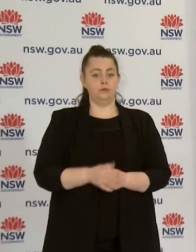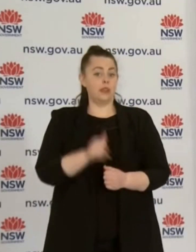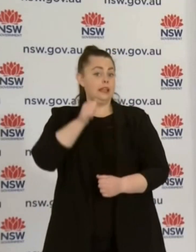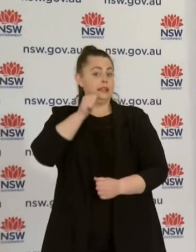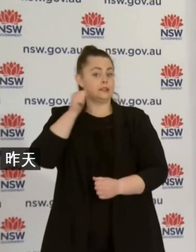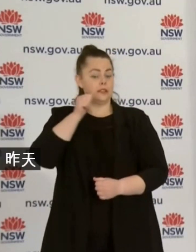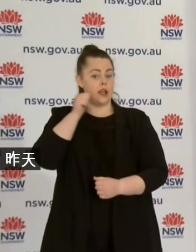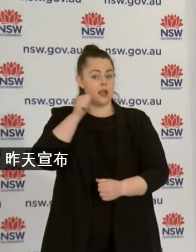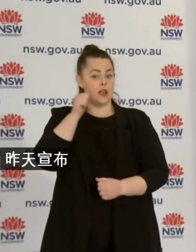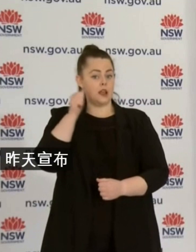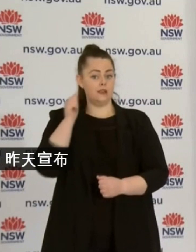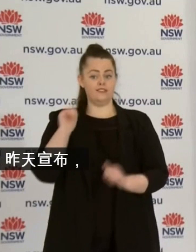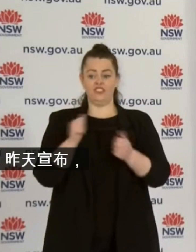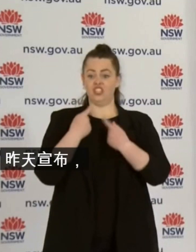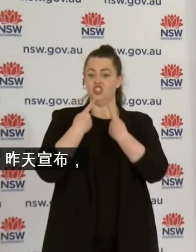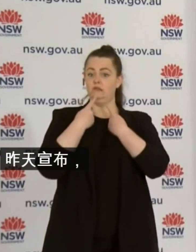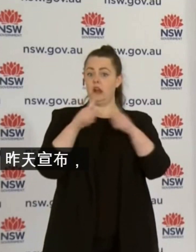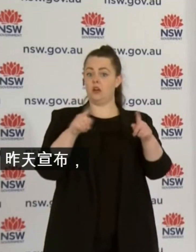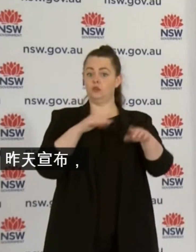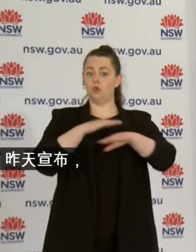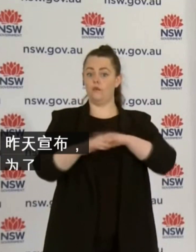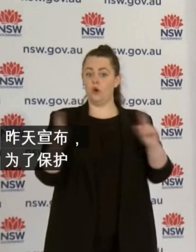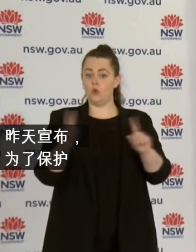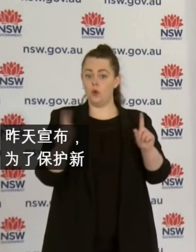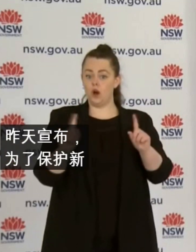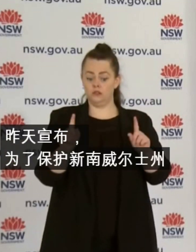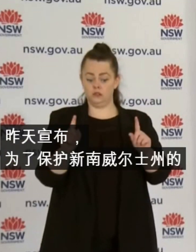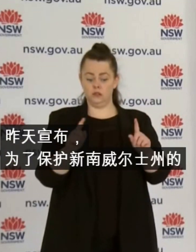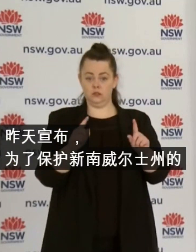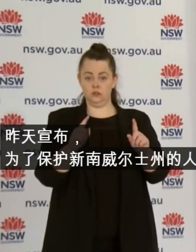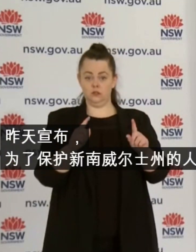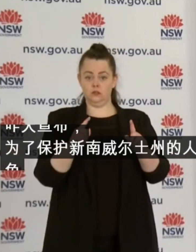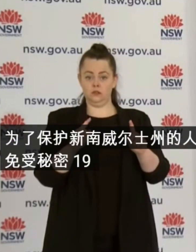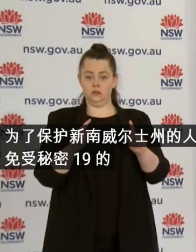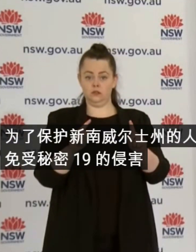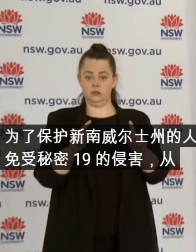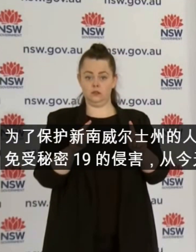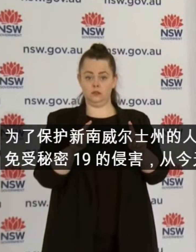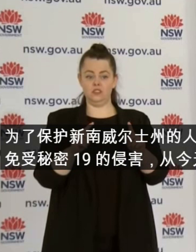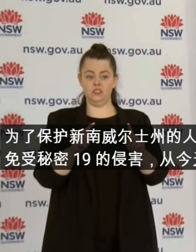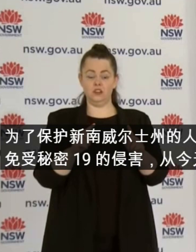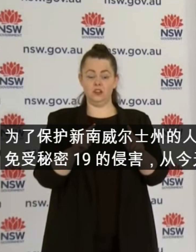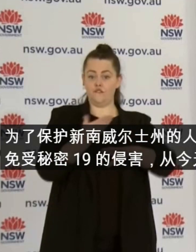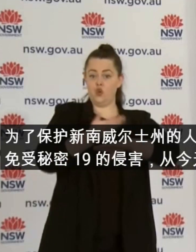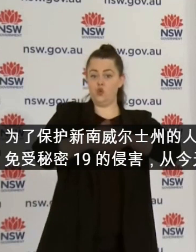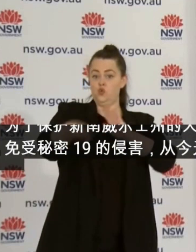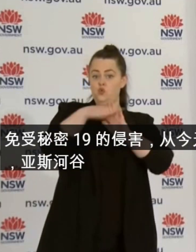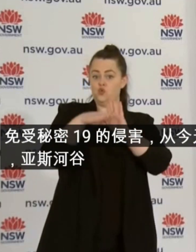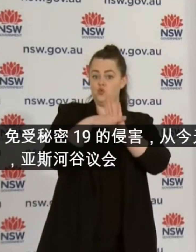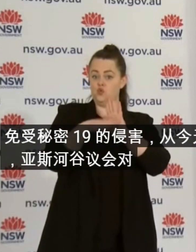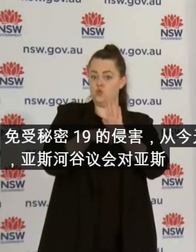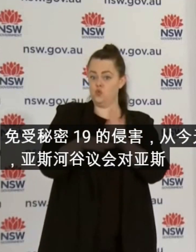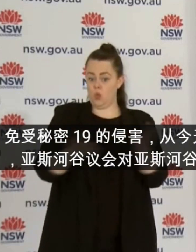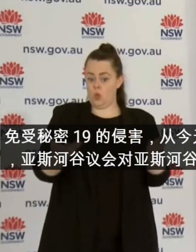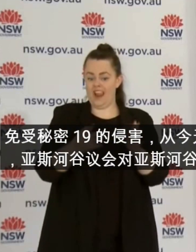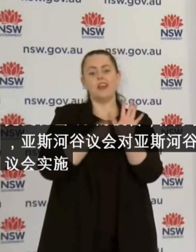Yesterday, an announcement was made that to protect the people in New South Wales from COVID-19, that new restrictions were